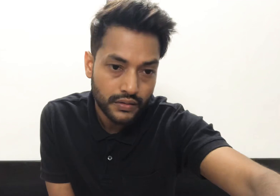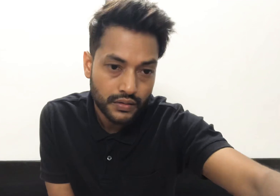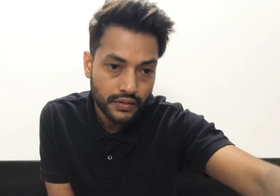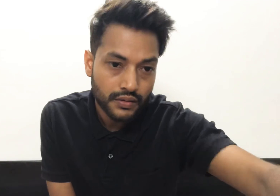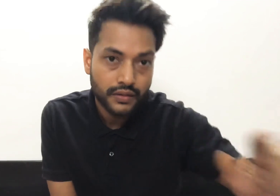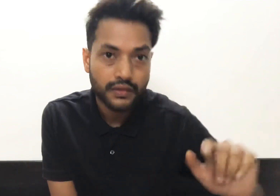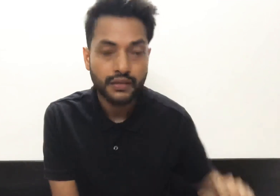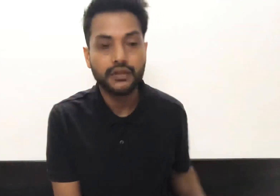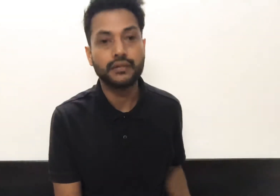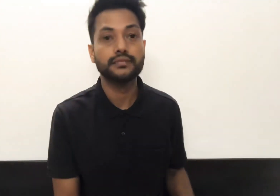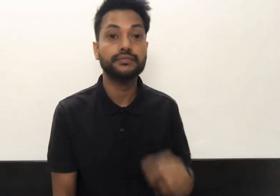You're walking,